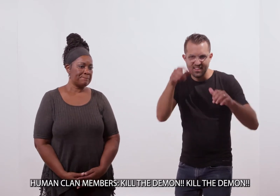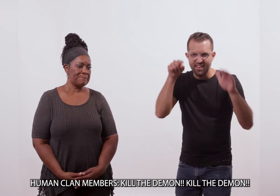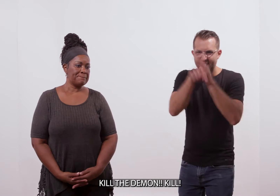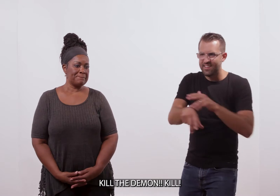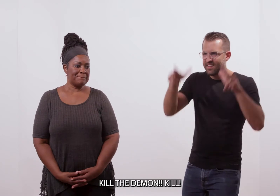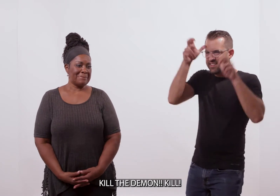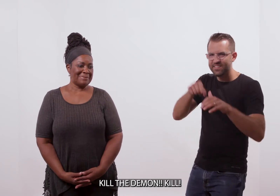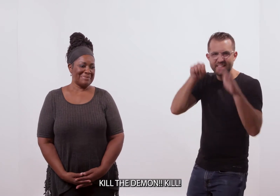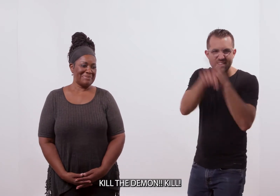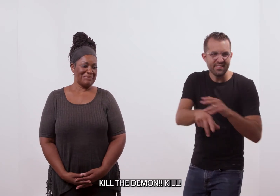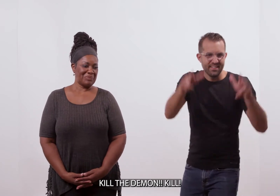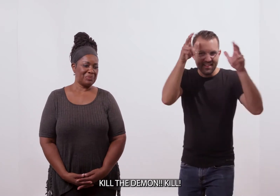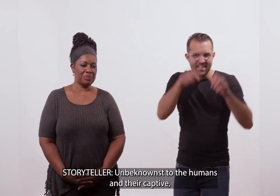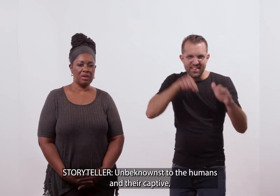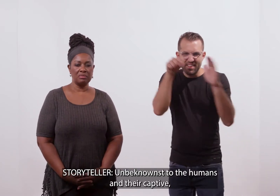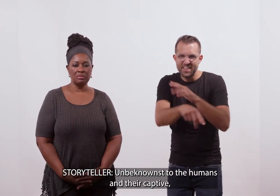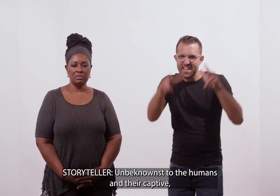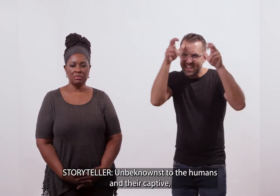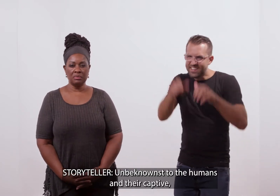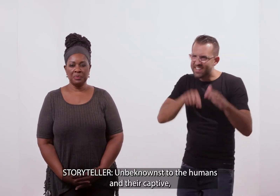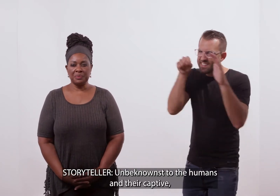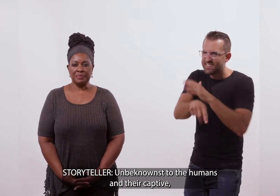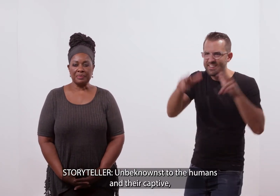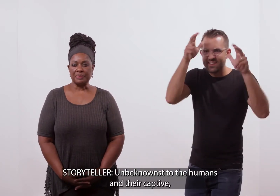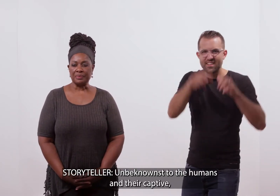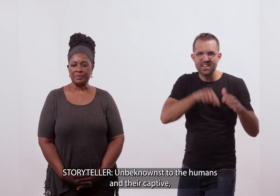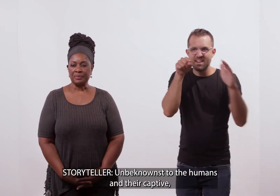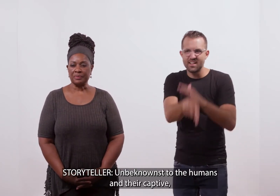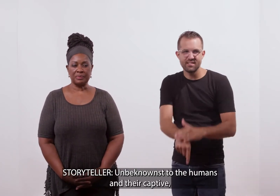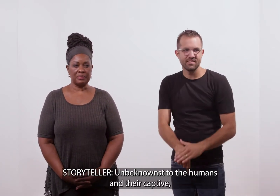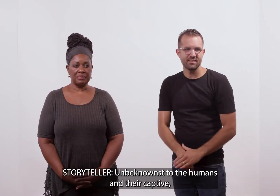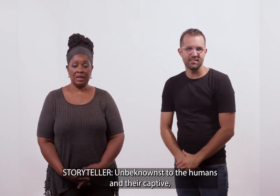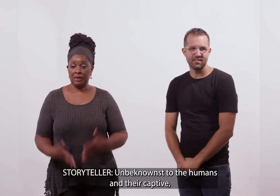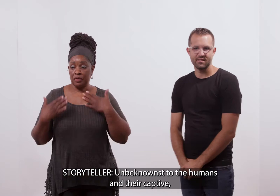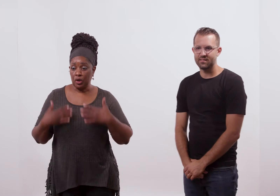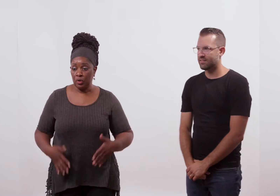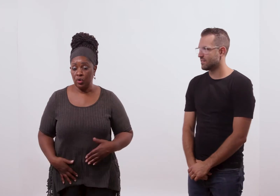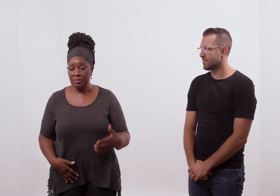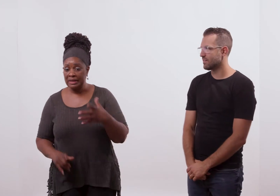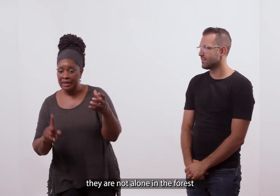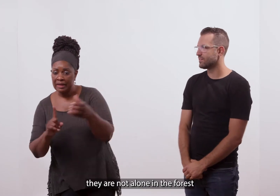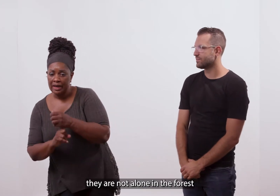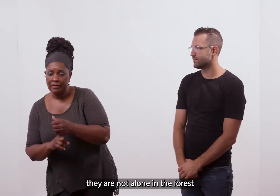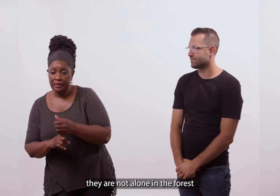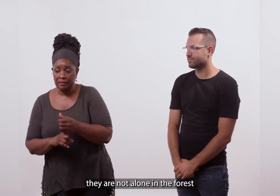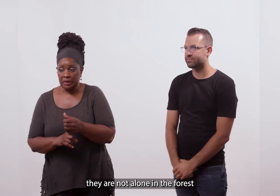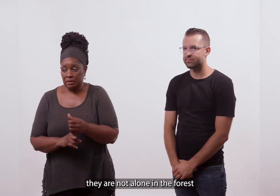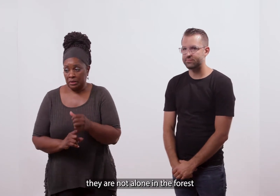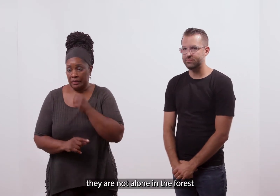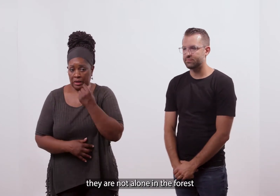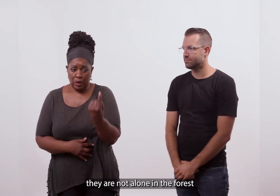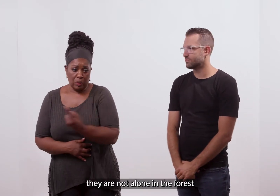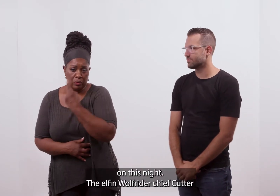demon! Kill the demon! Kill! Unbeknownst to the humans and their captive, they are not alone in